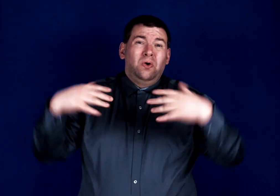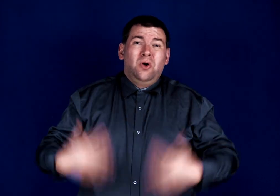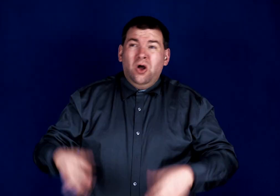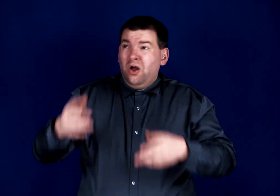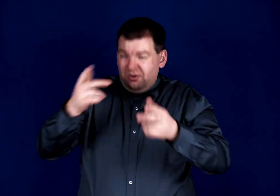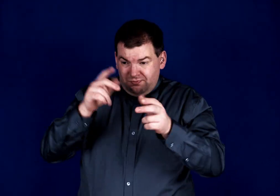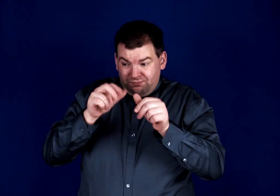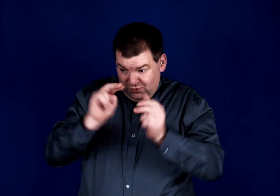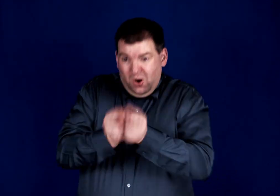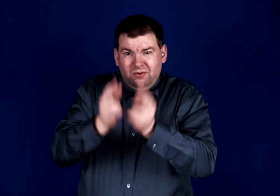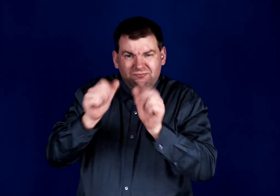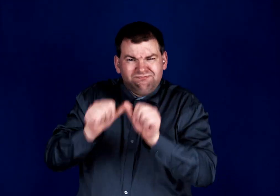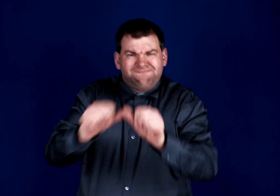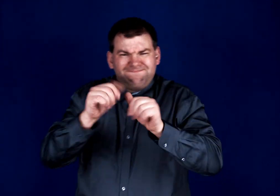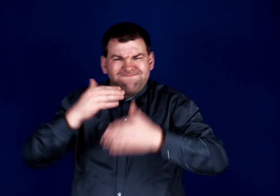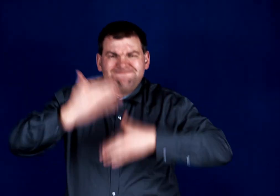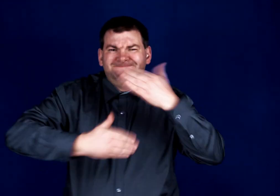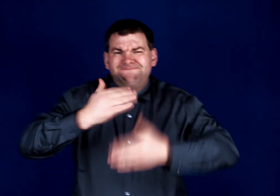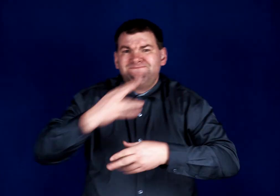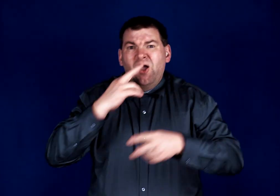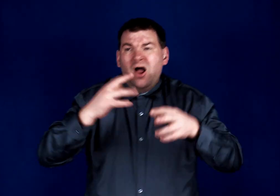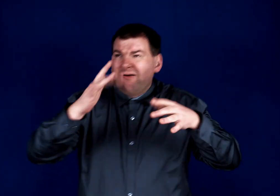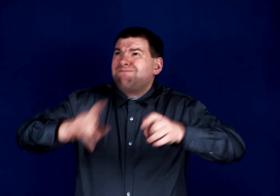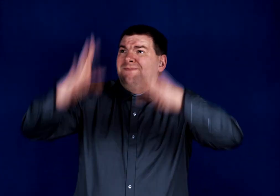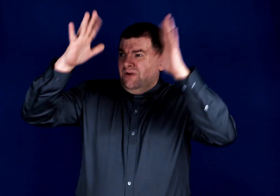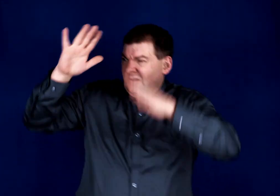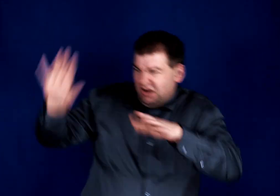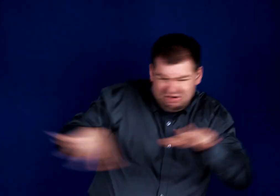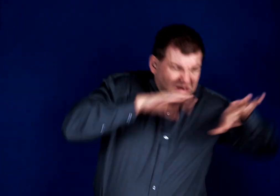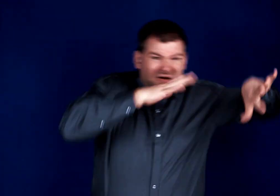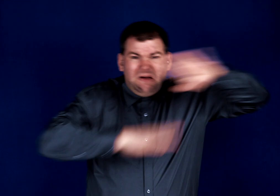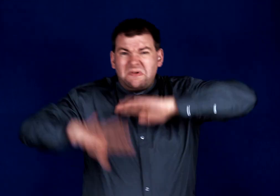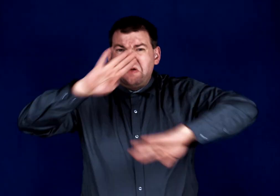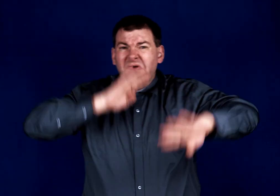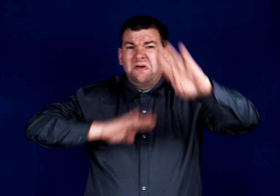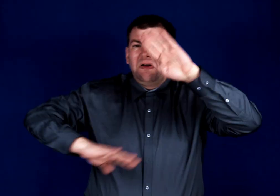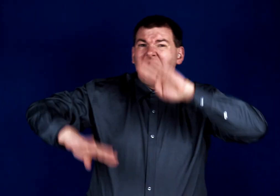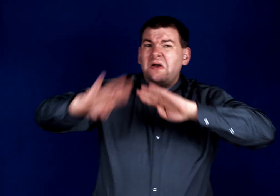He rose above the trouble, as the water took a terrible toll.